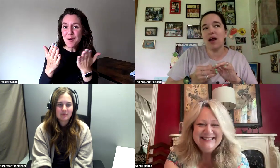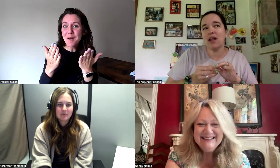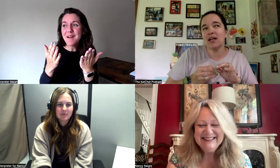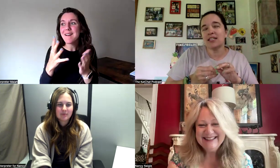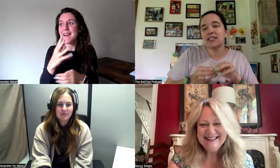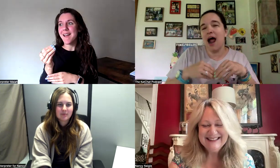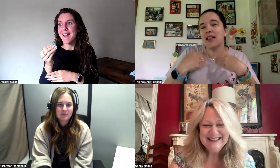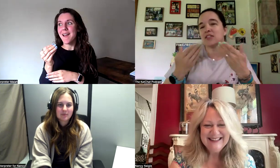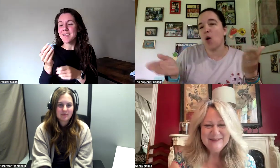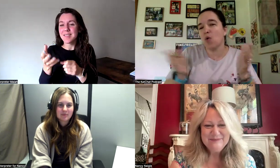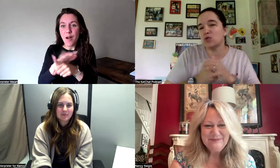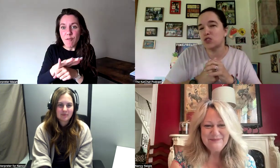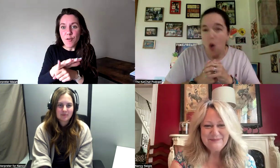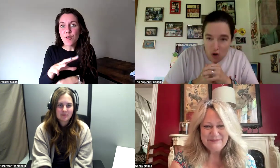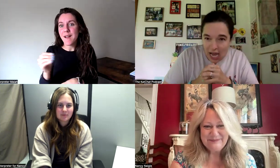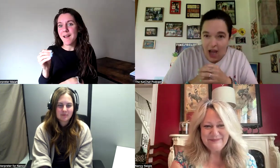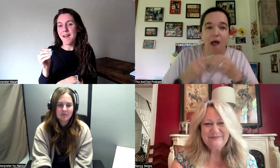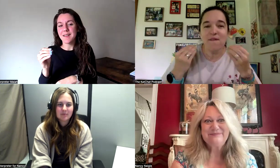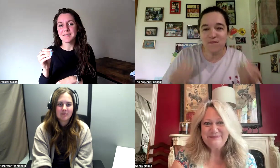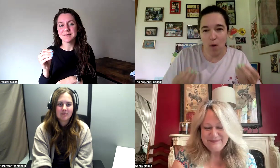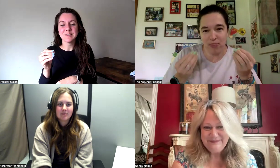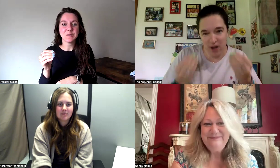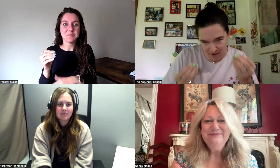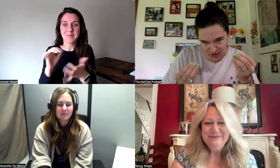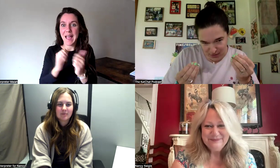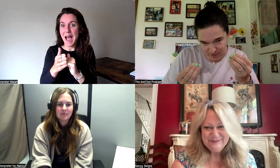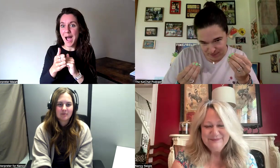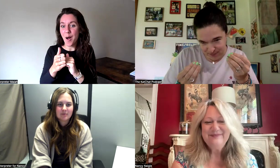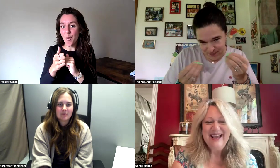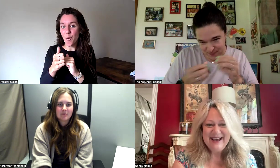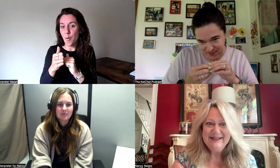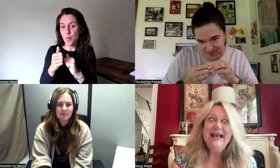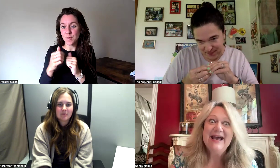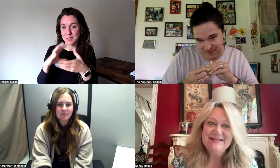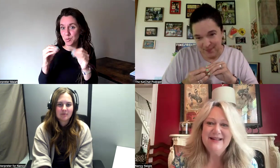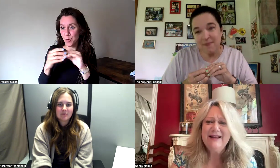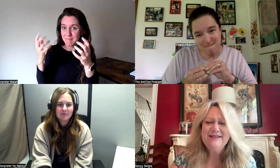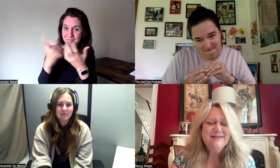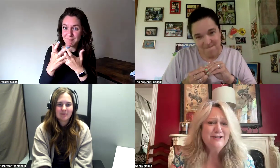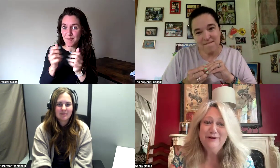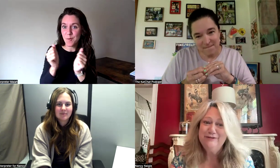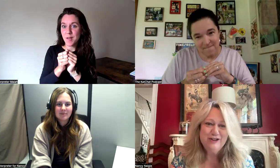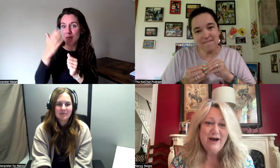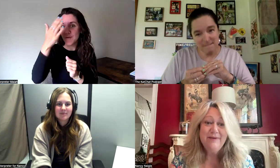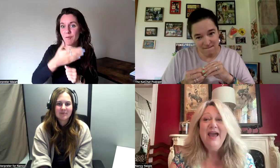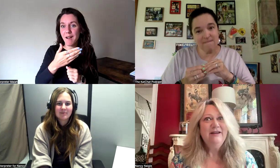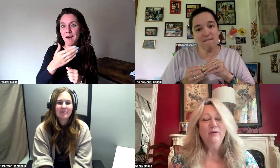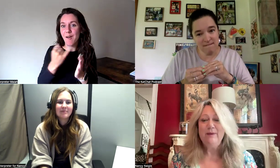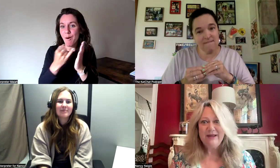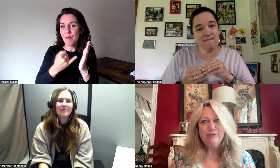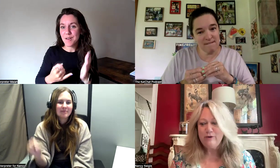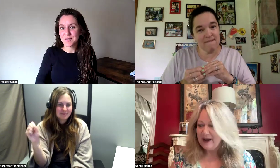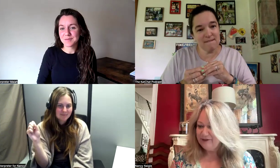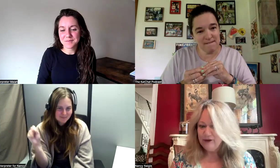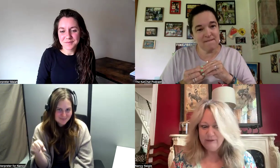it will tell its own story from the cover. Yeah, yes. And they did such a beautiful job. And we